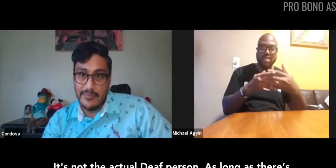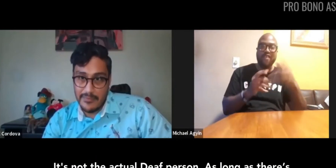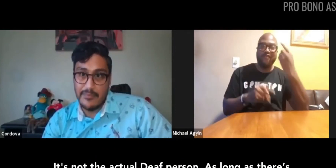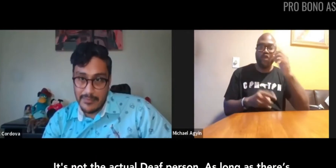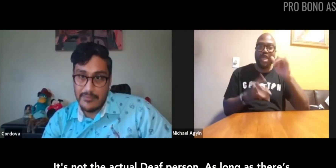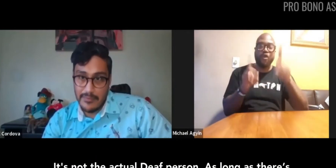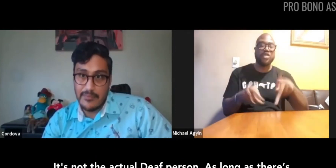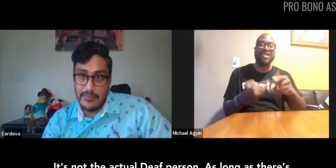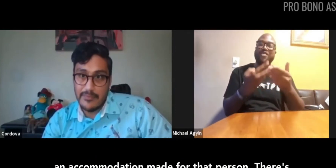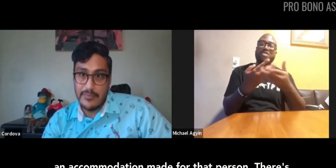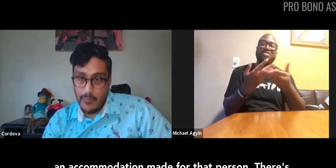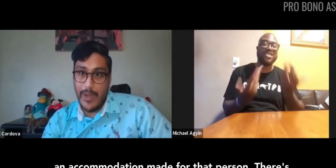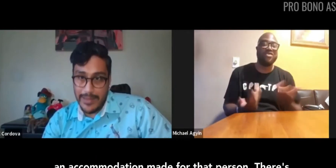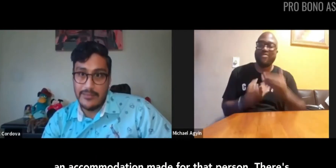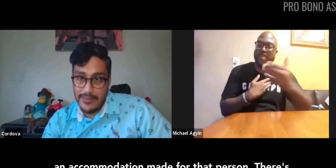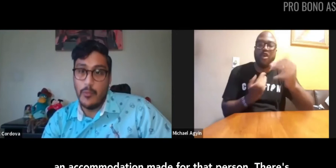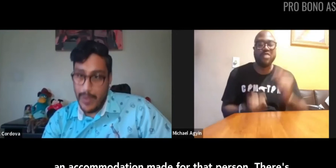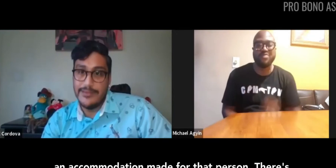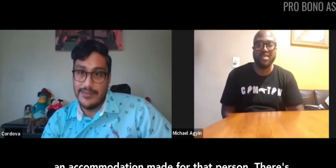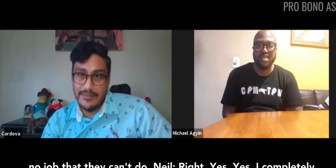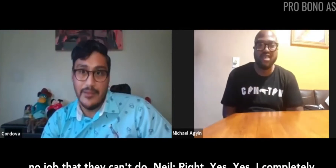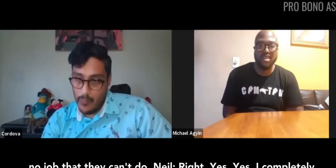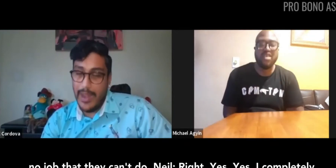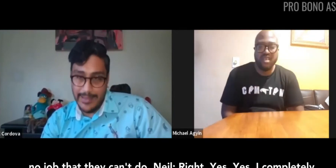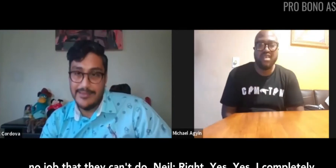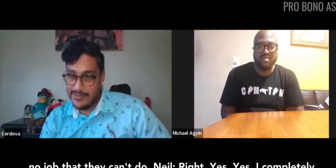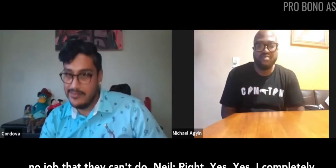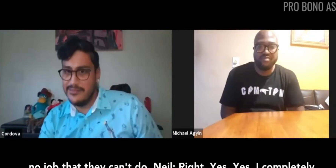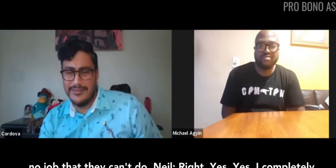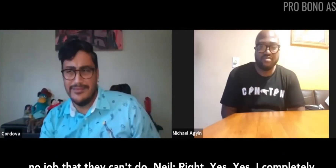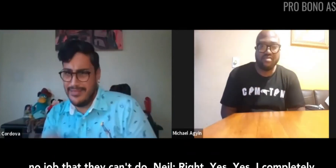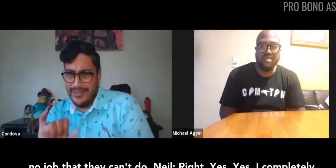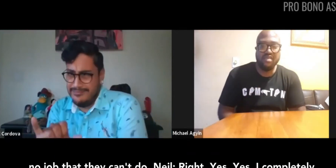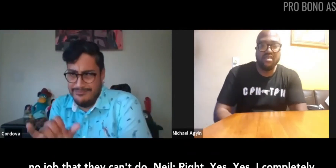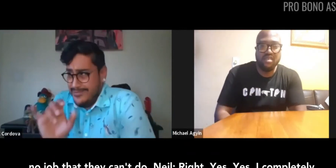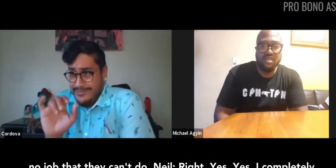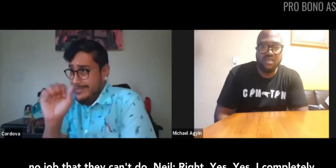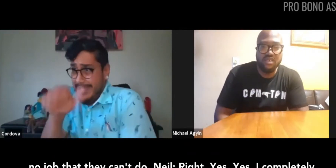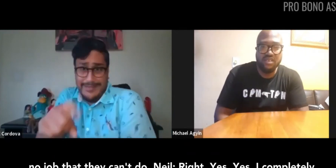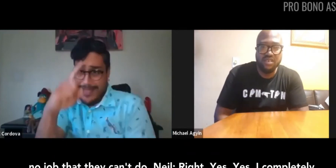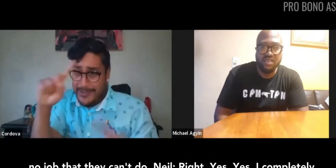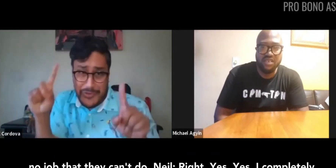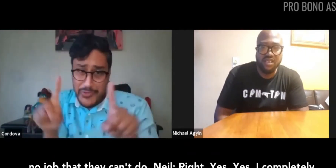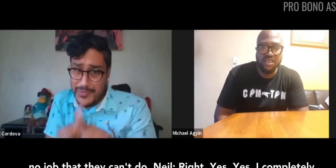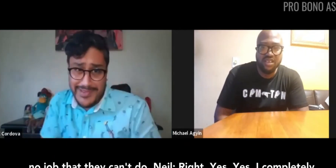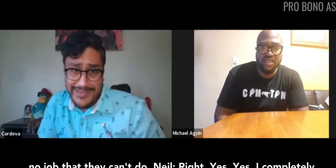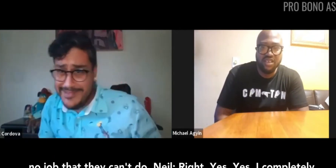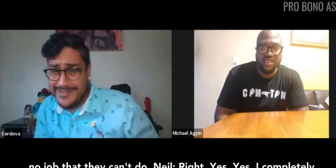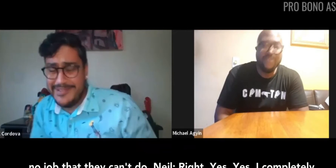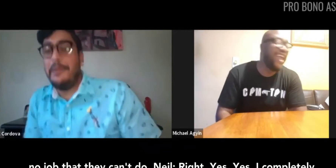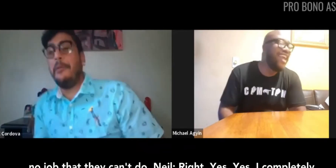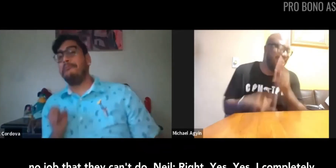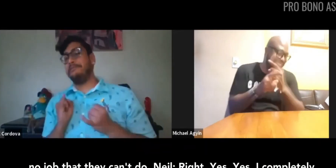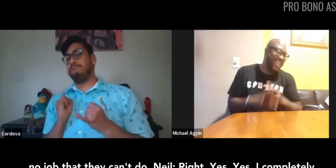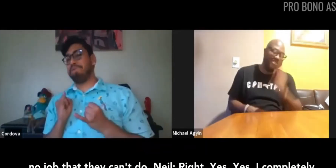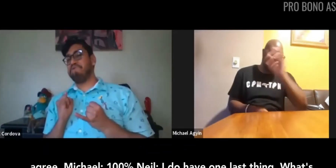deaf person. As long as there's an accommodation made for that person, there's no job that they can't do. Right. Yes.